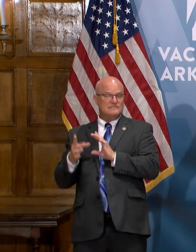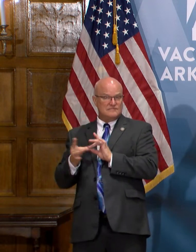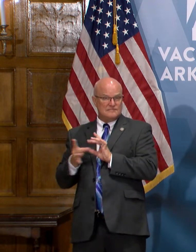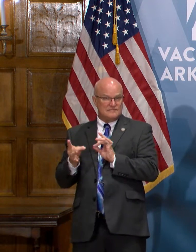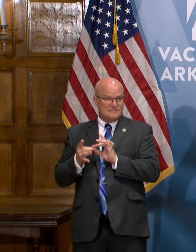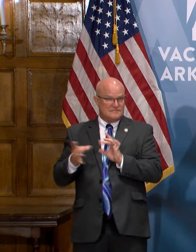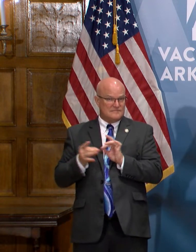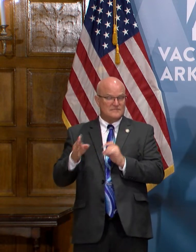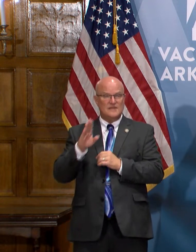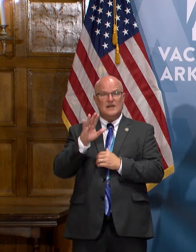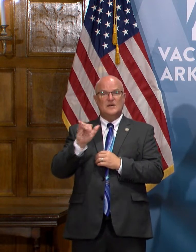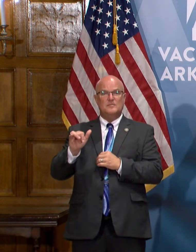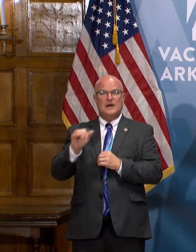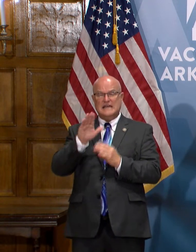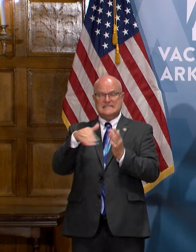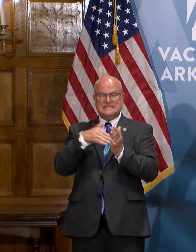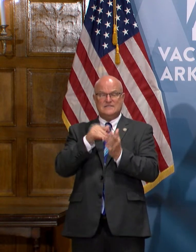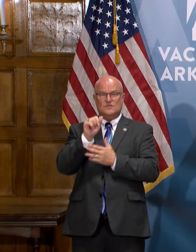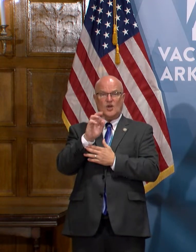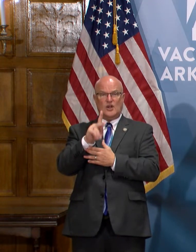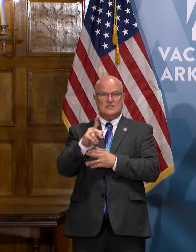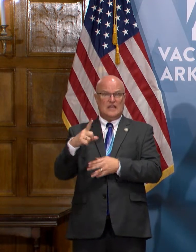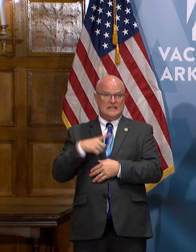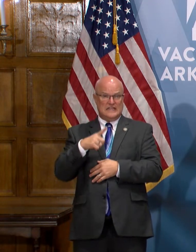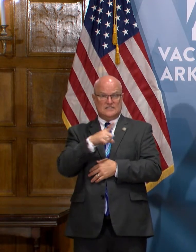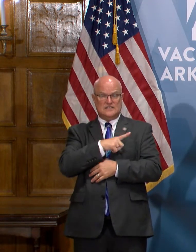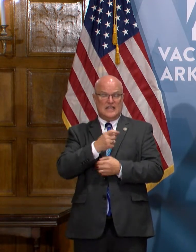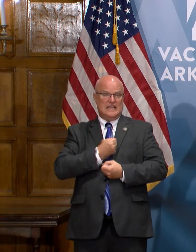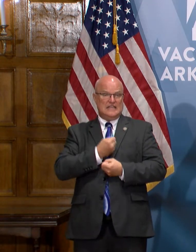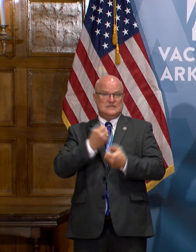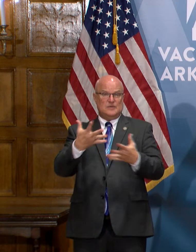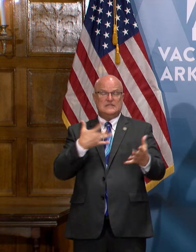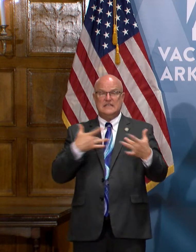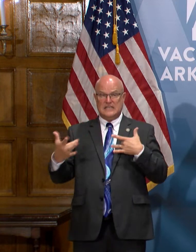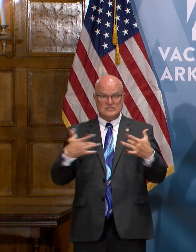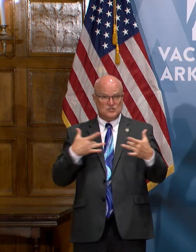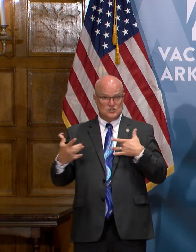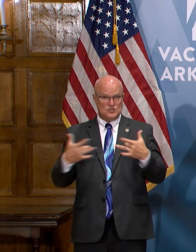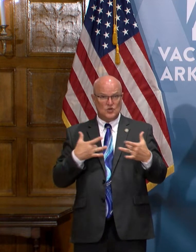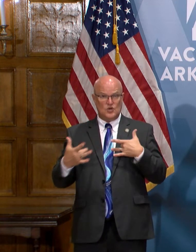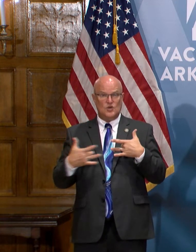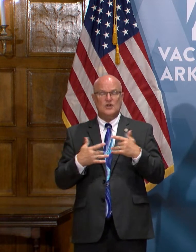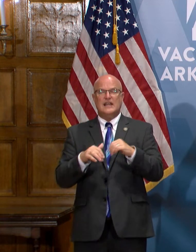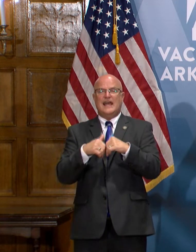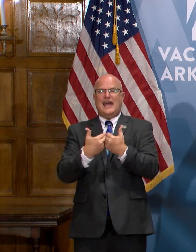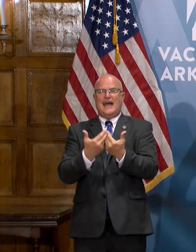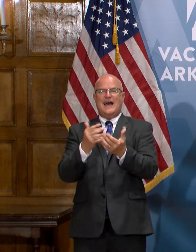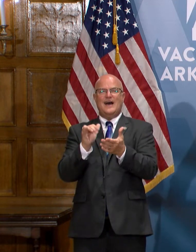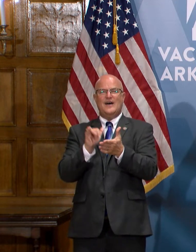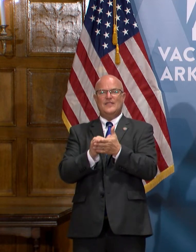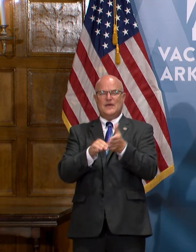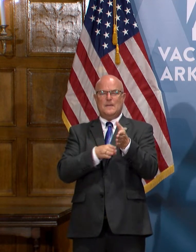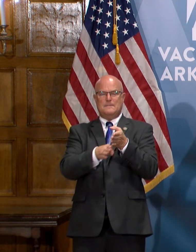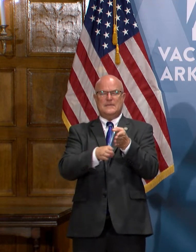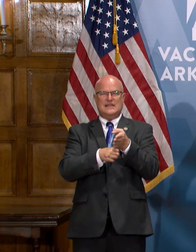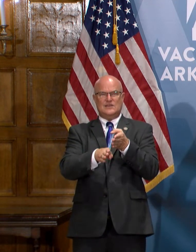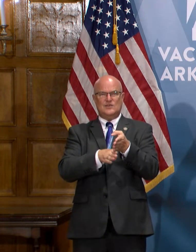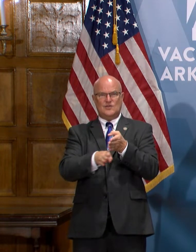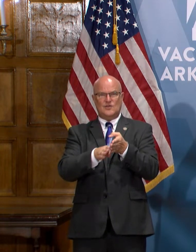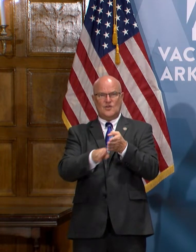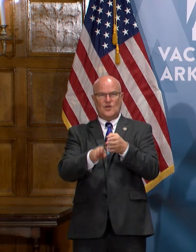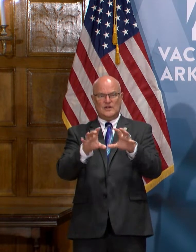comments by Central Arkansas legislators expressing a concern as to how the minority